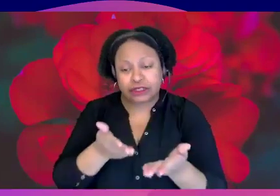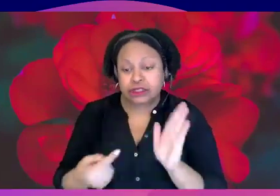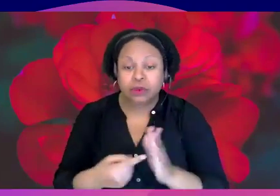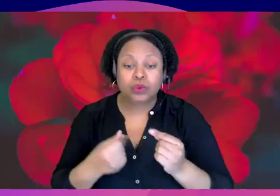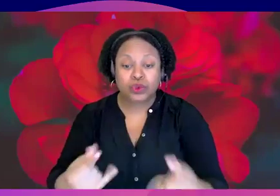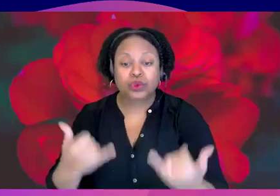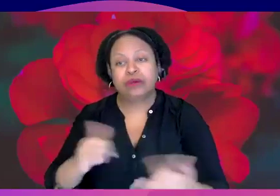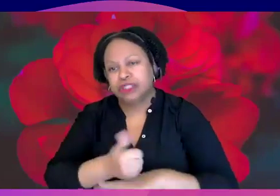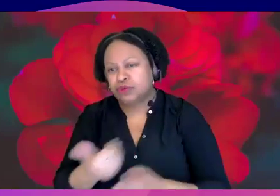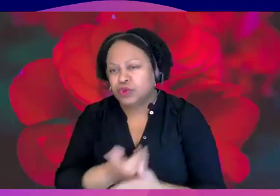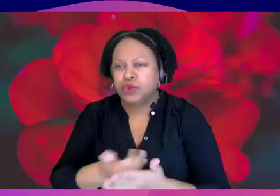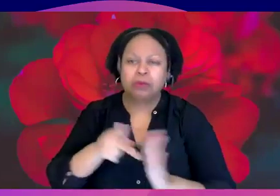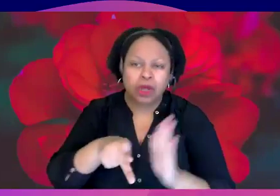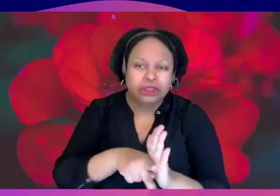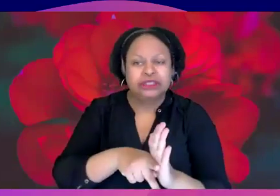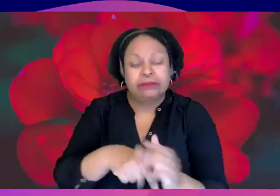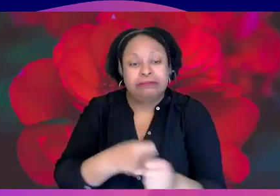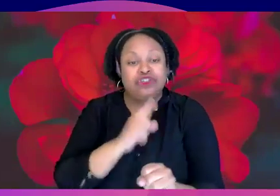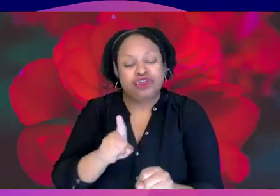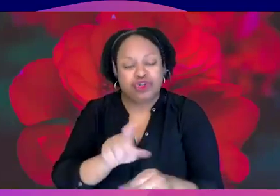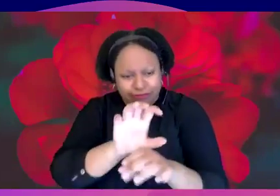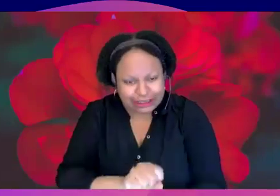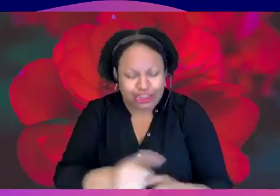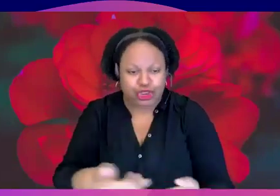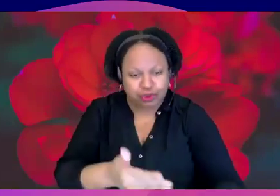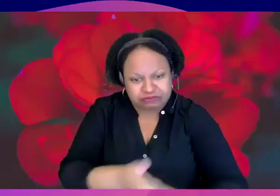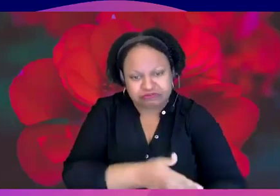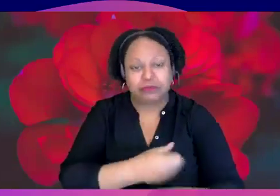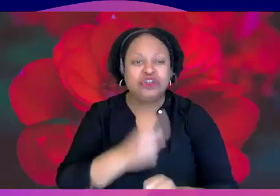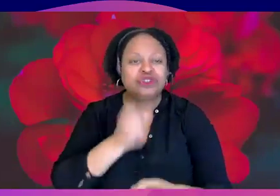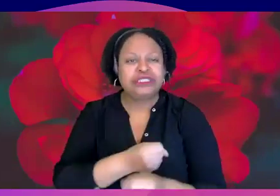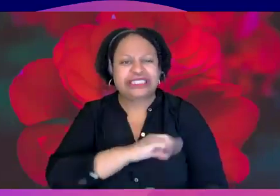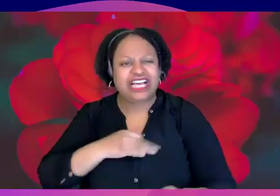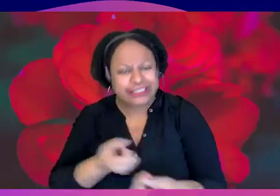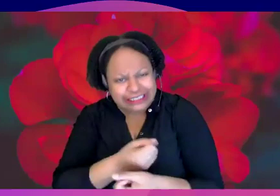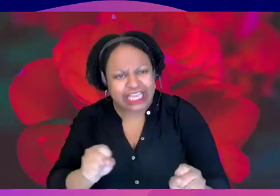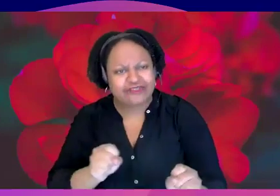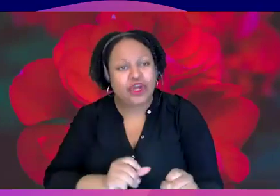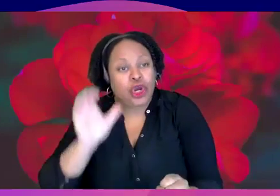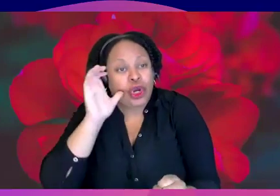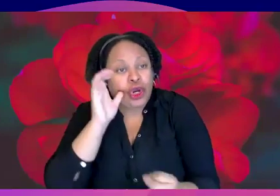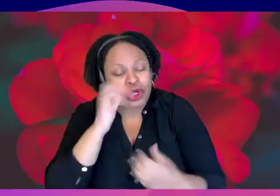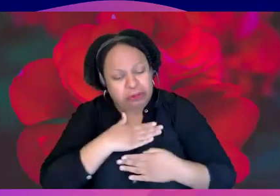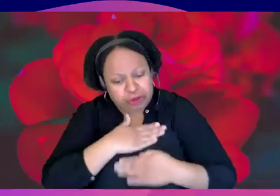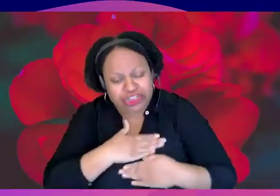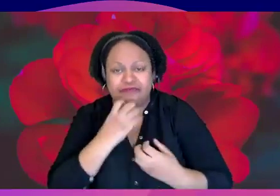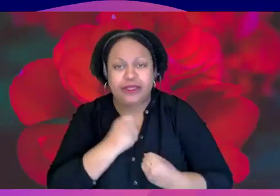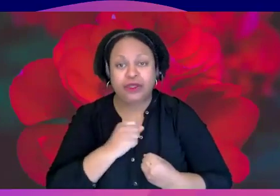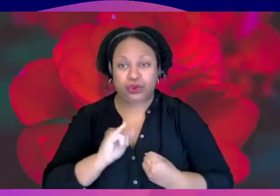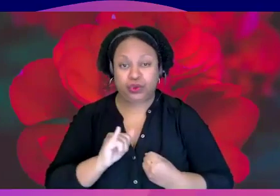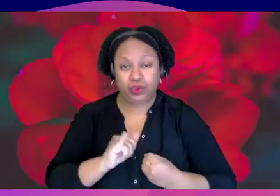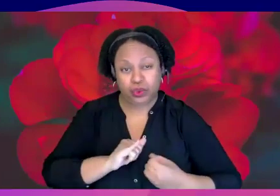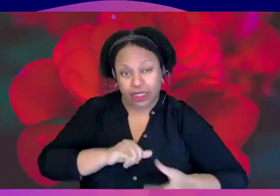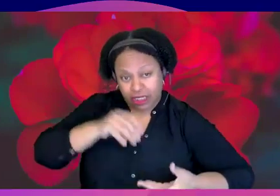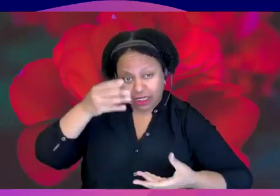practices to ensure that staff feel safe, connected, heard, appreciated, and valued. The data showed